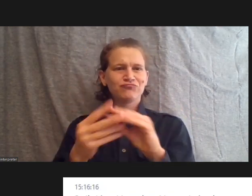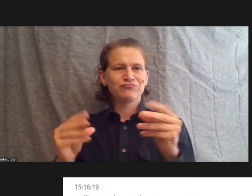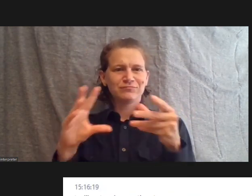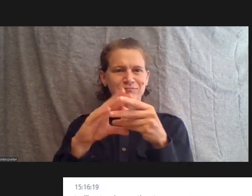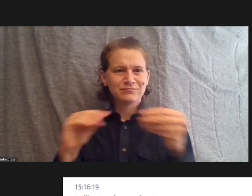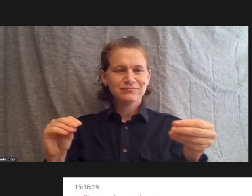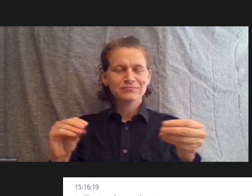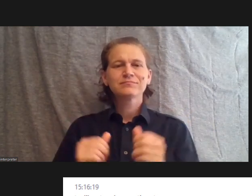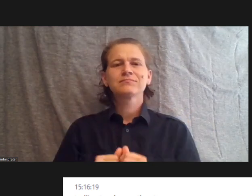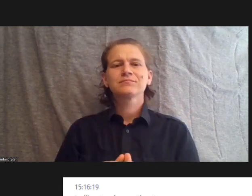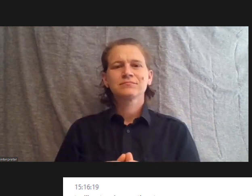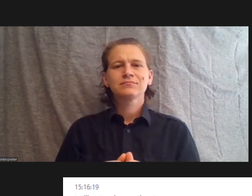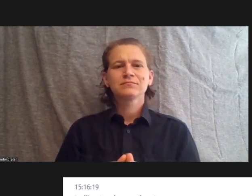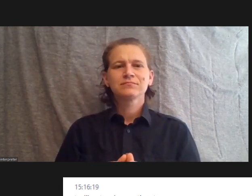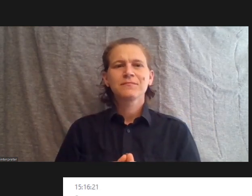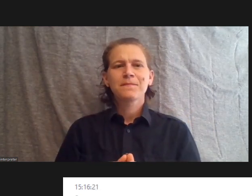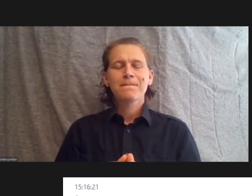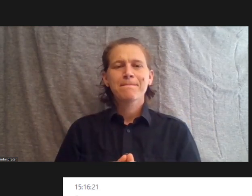So,